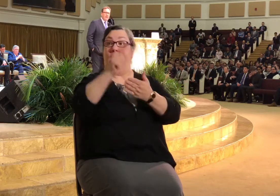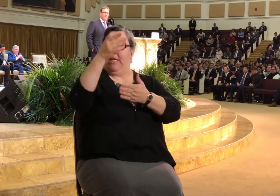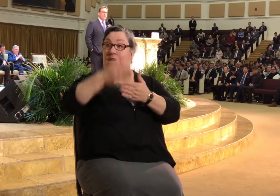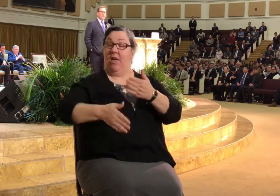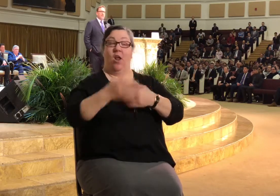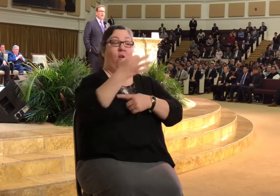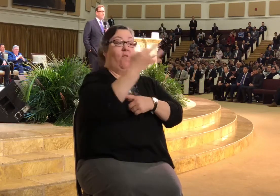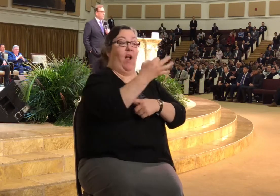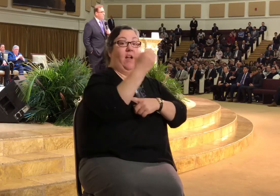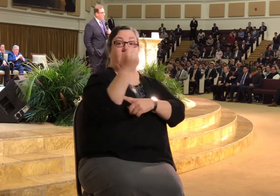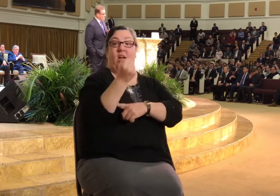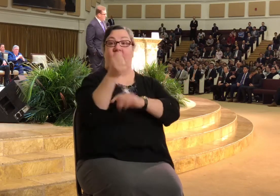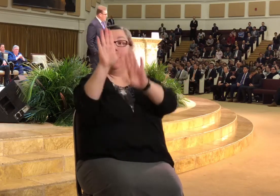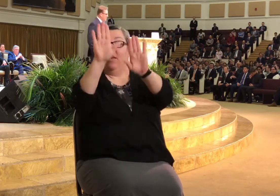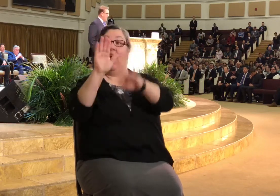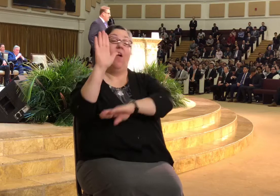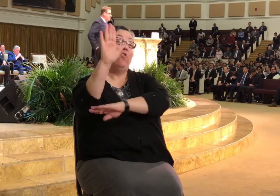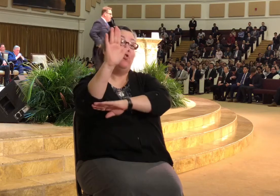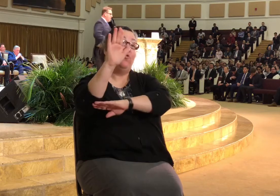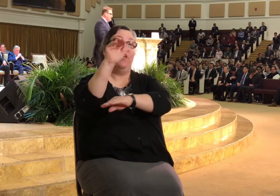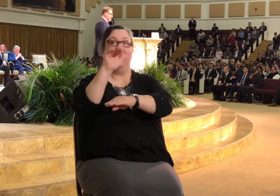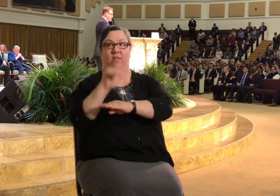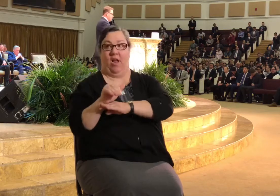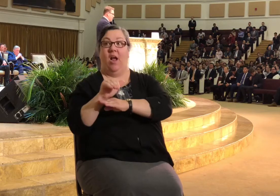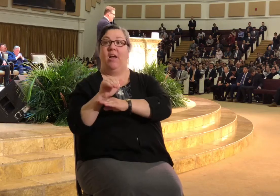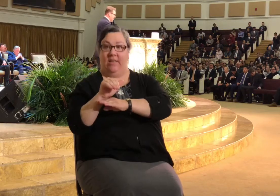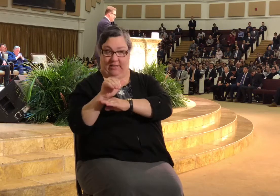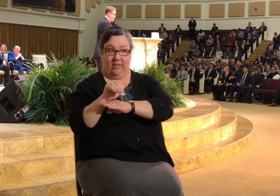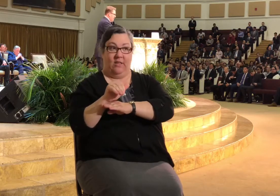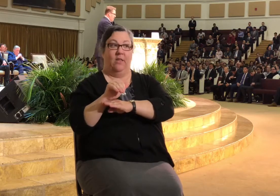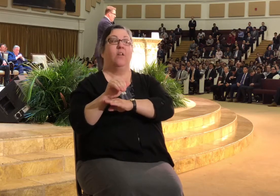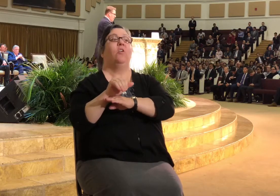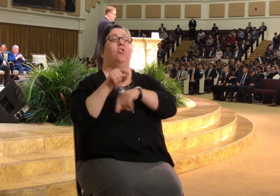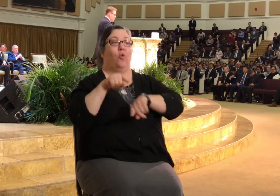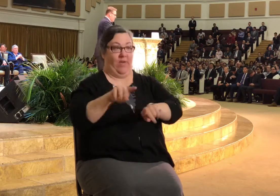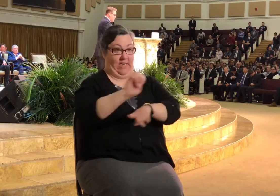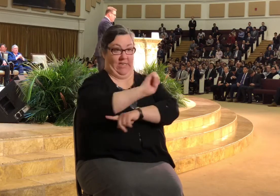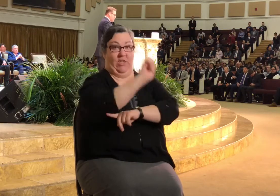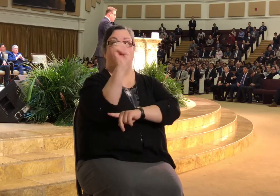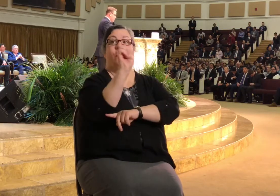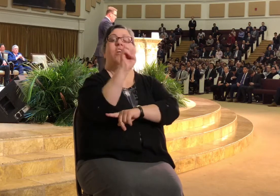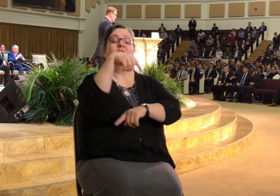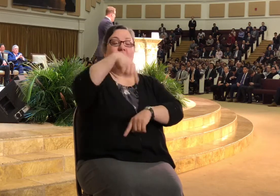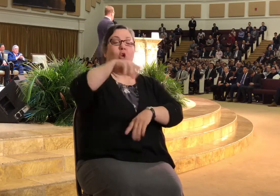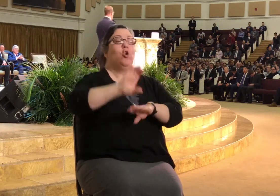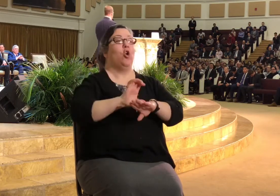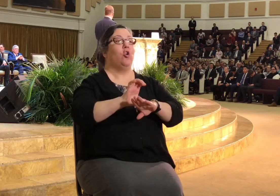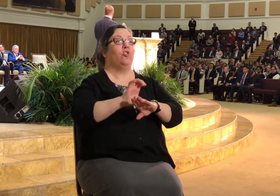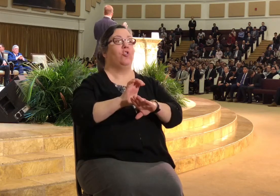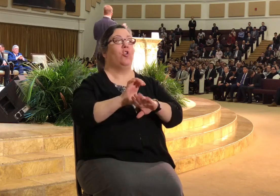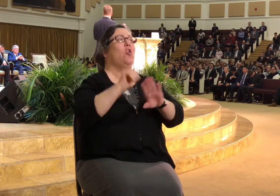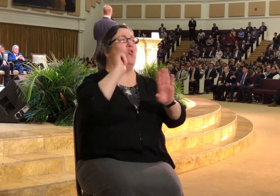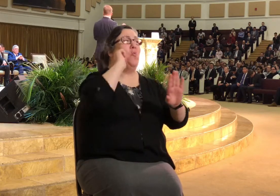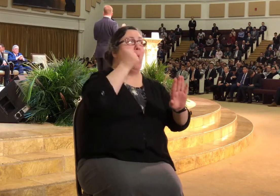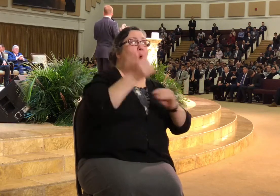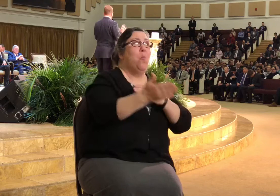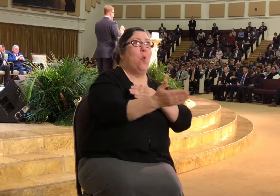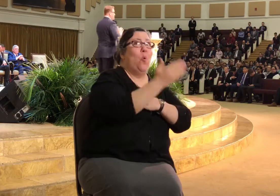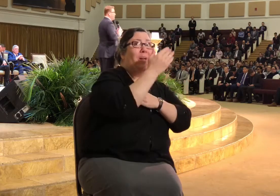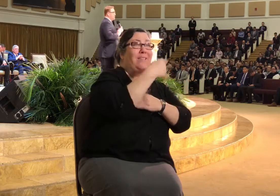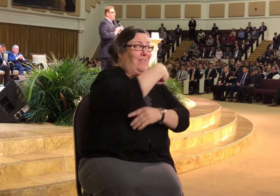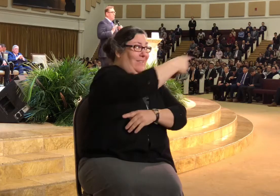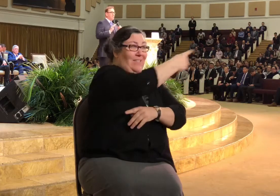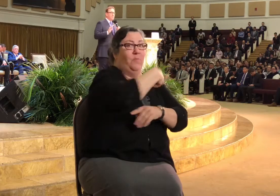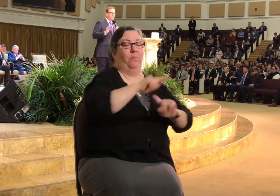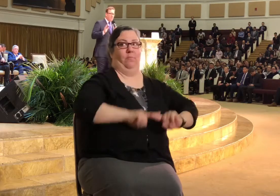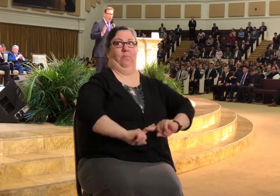Friday, Saturday, Sunday afternoon, and Sunday night of Easter weekend, this church puts on, tomorrow morning it will look like this.